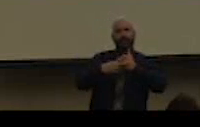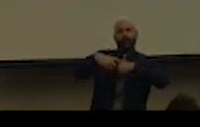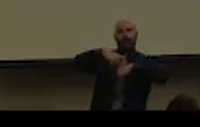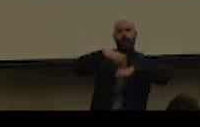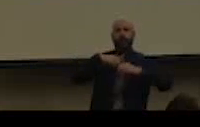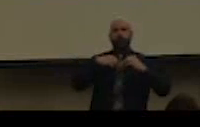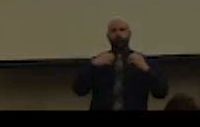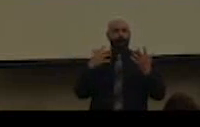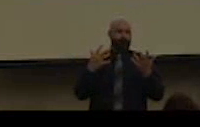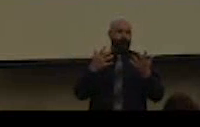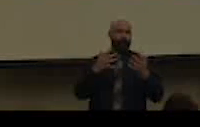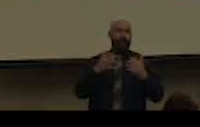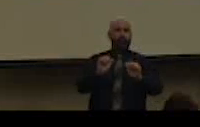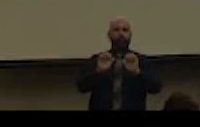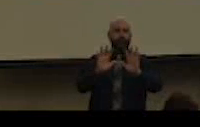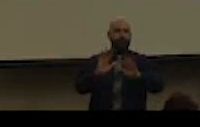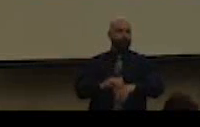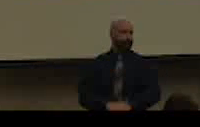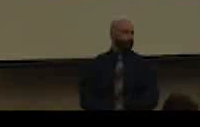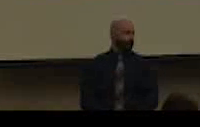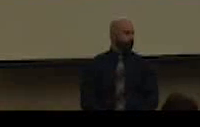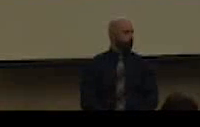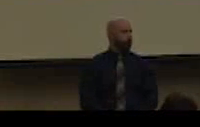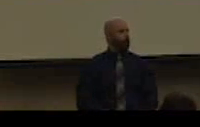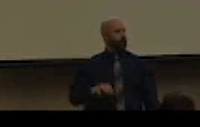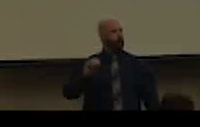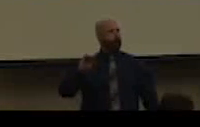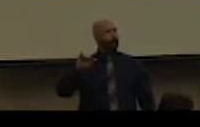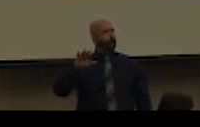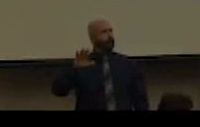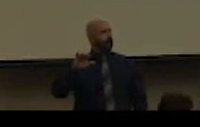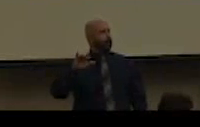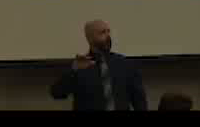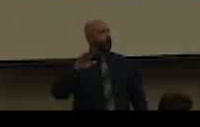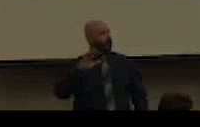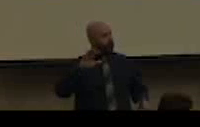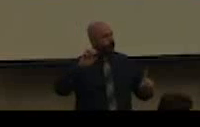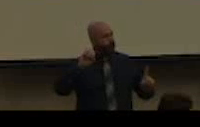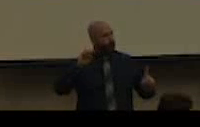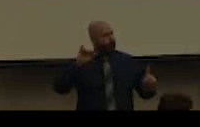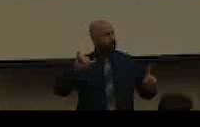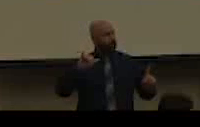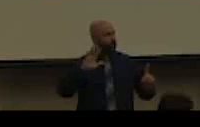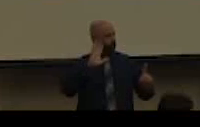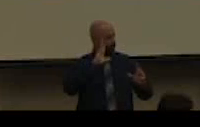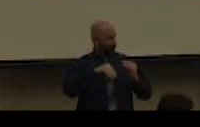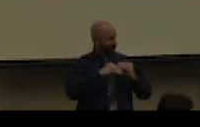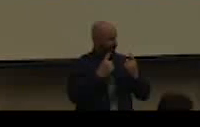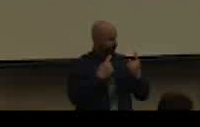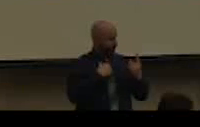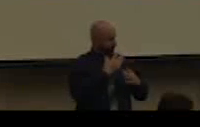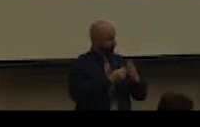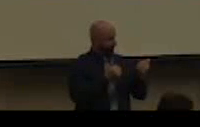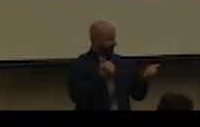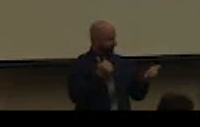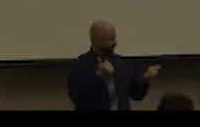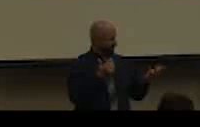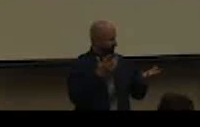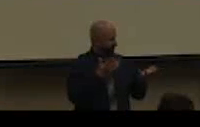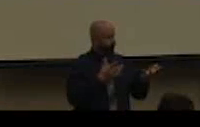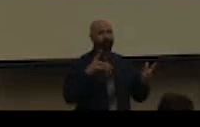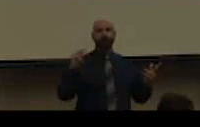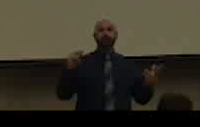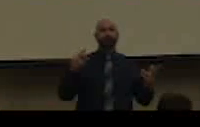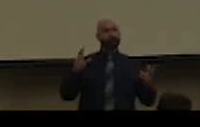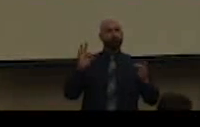well. Amy, would you add anything that I've missed? Again, I cannot commend Emmy